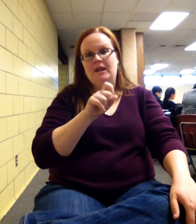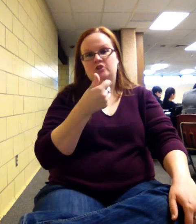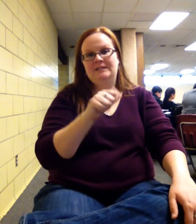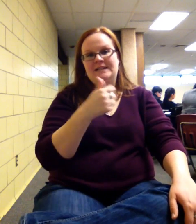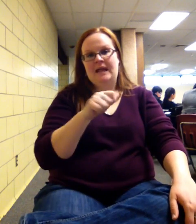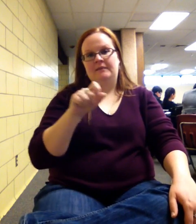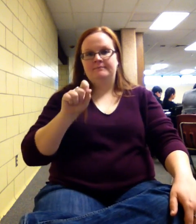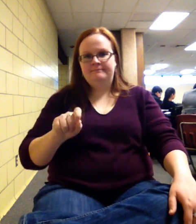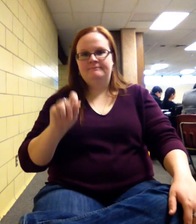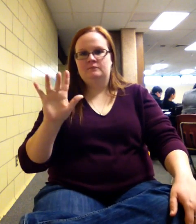$110.25.